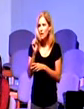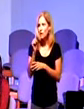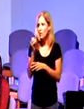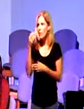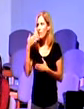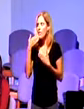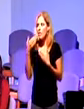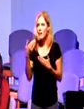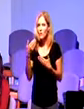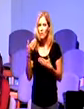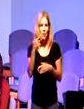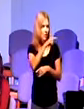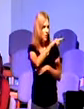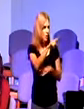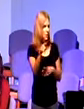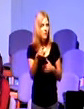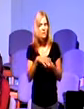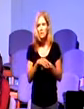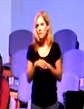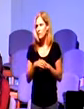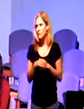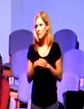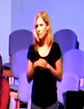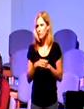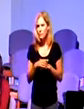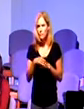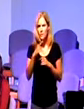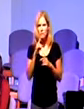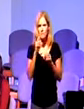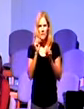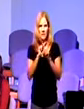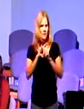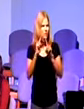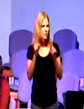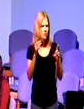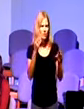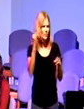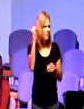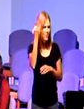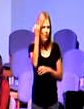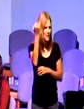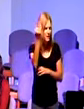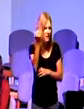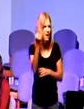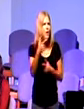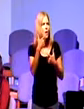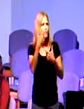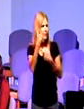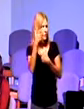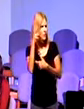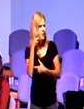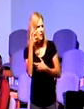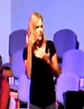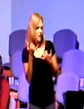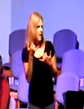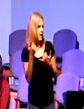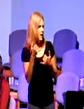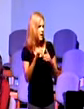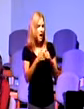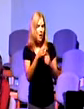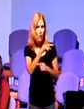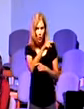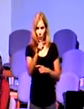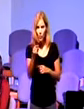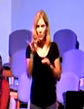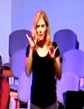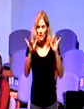again thank all of you, because it really makes a difference. You have no idea, but you're going to hear today through Elizabeth how you